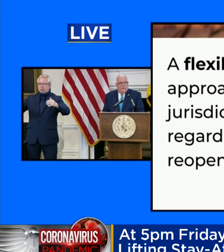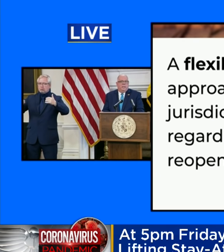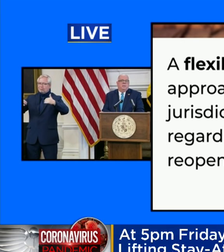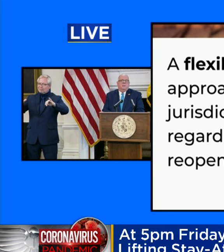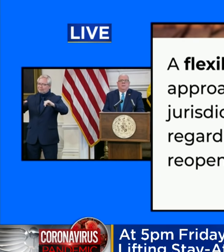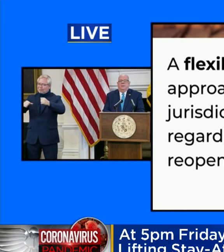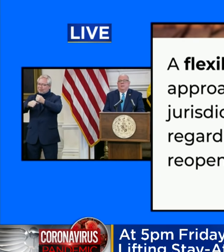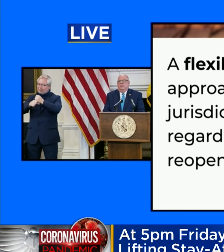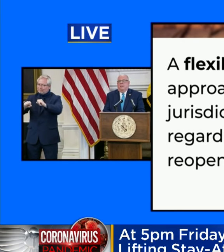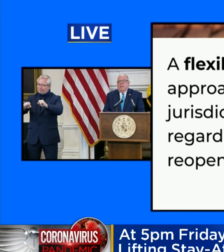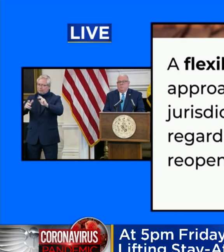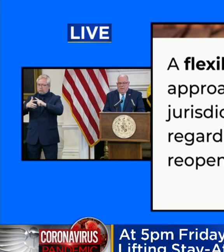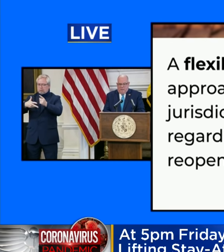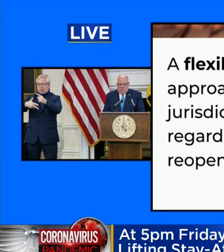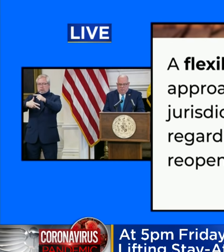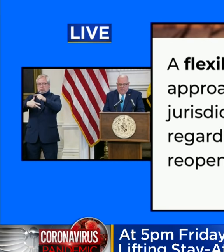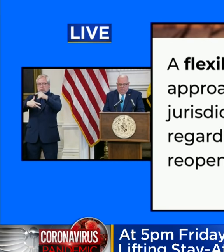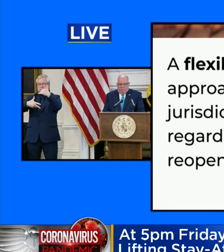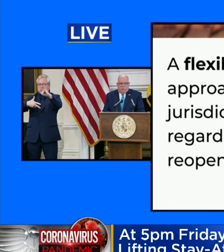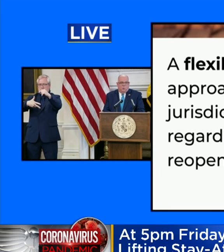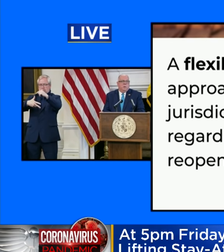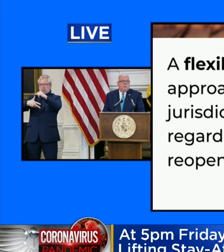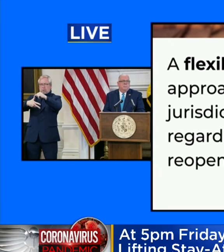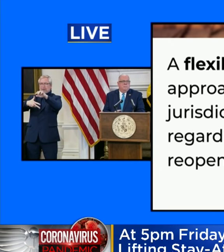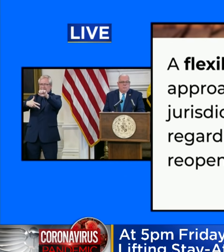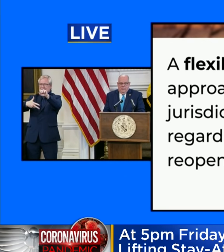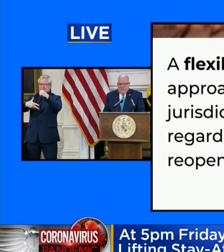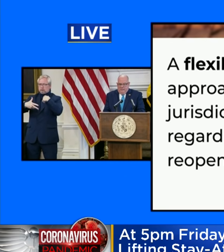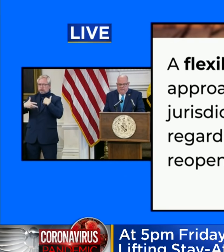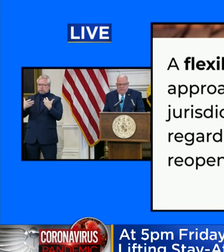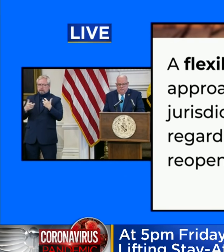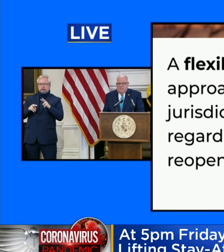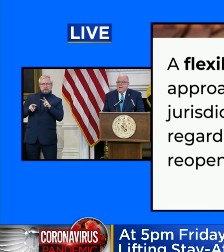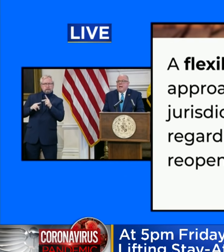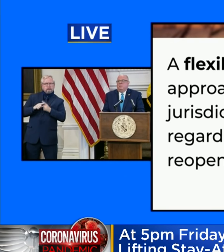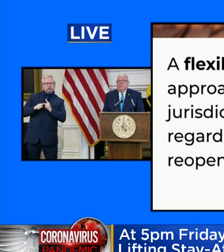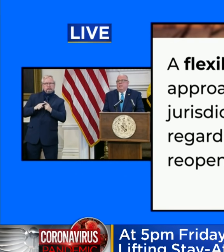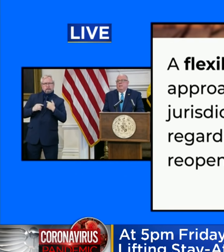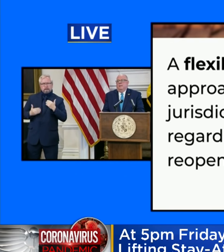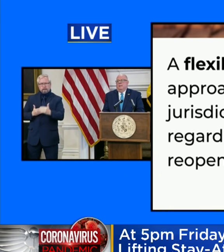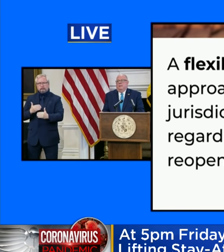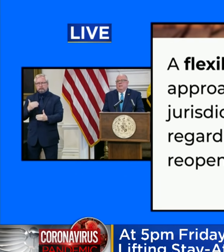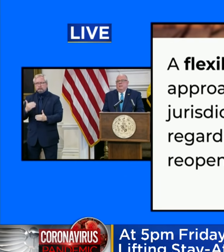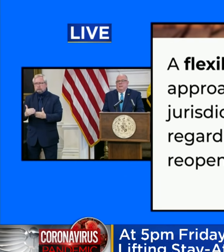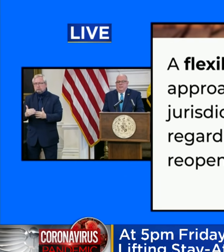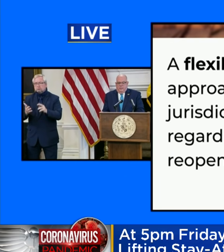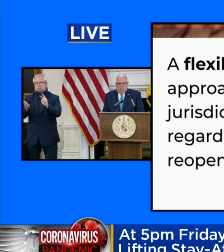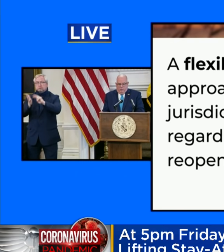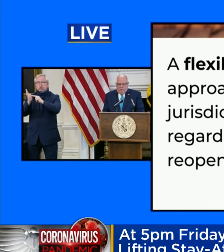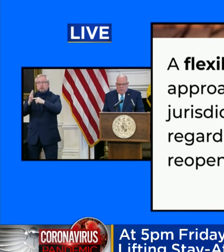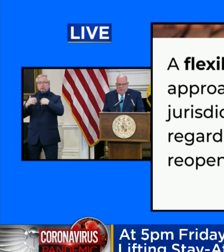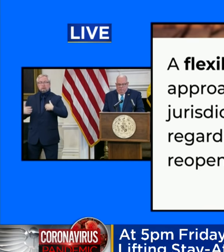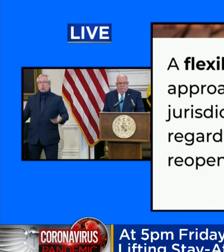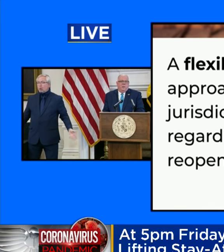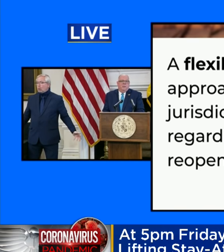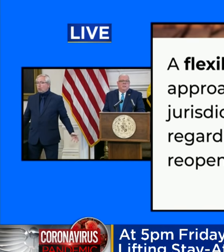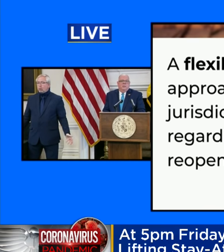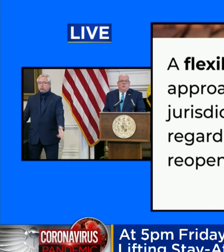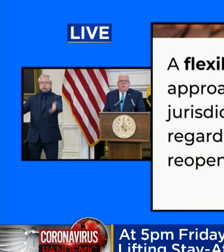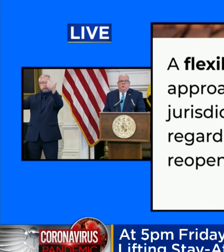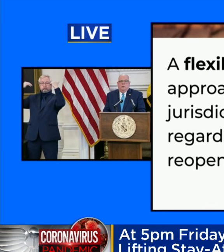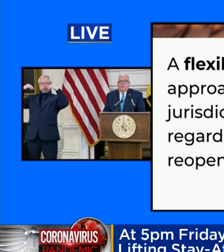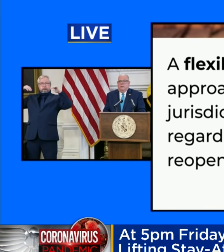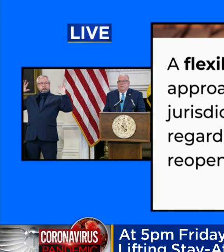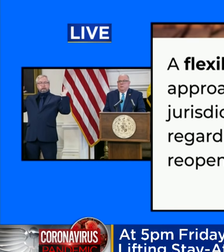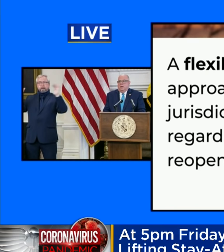recovery is a positive step forward, it does not mean that we are